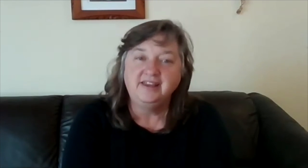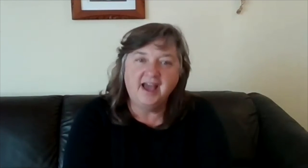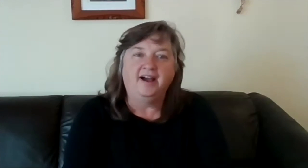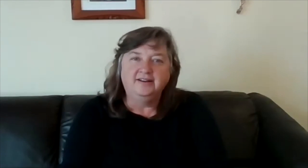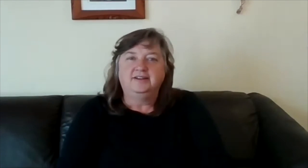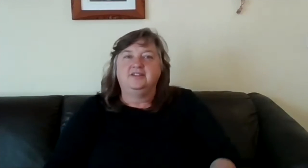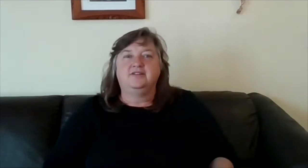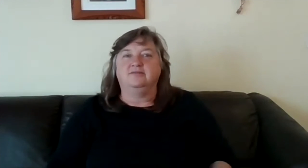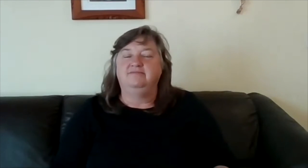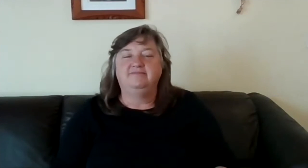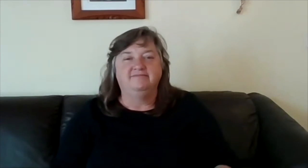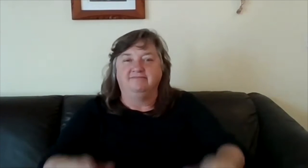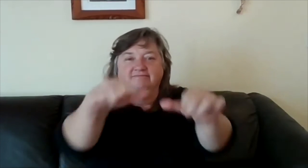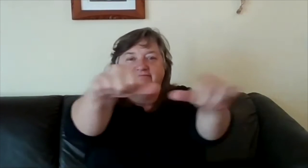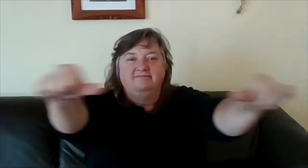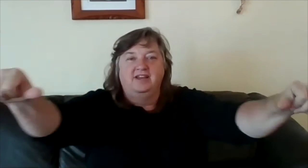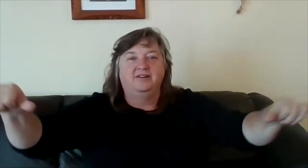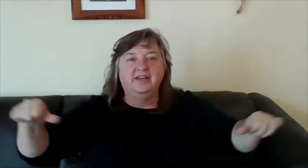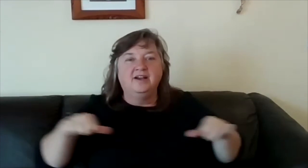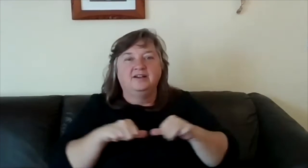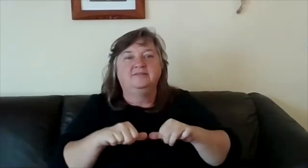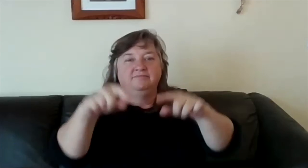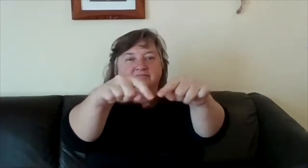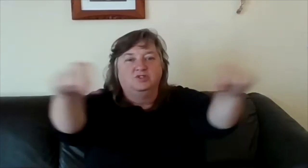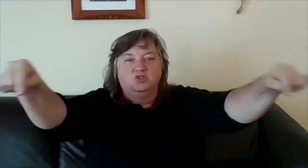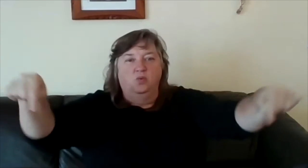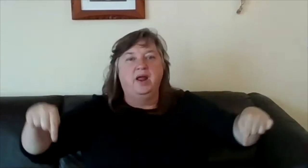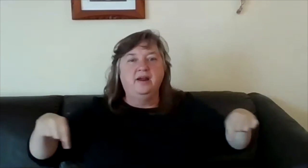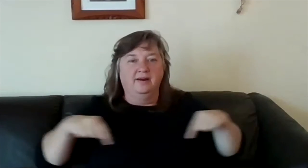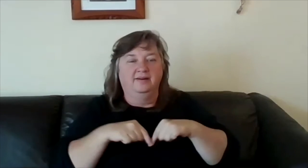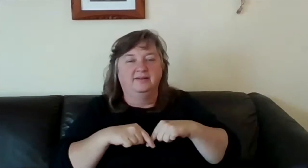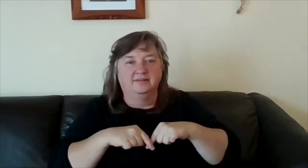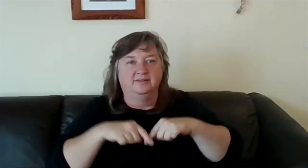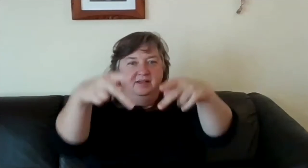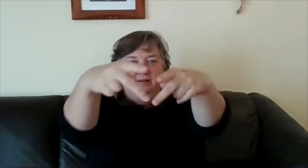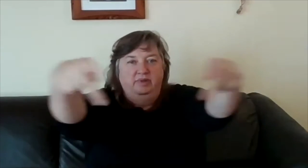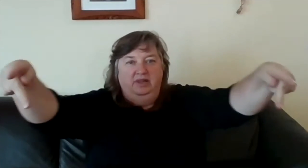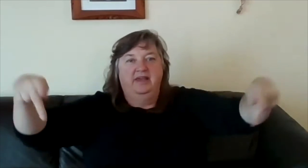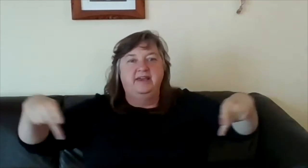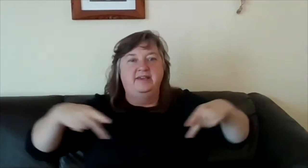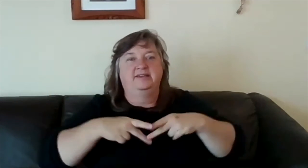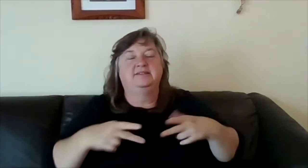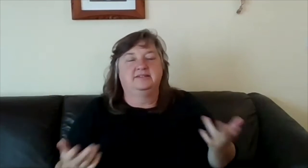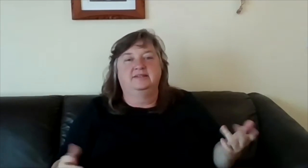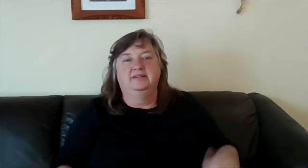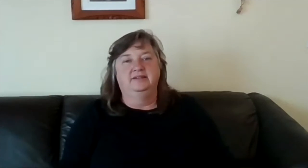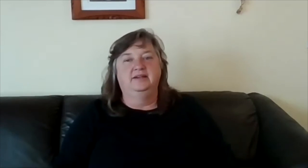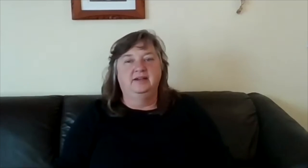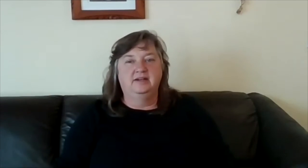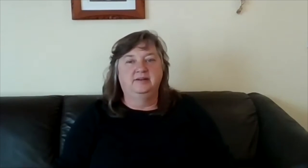Yeah, you do. Area, square, place,